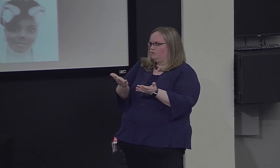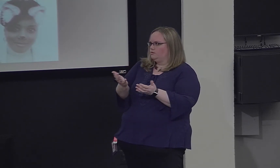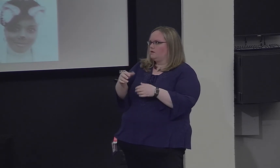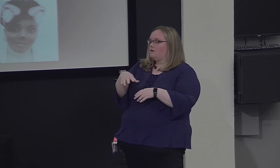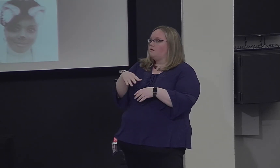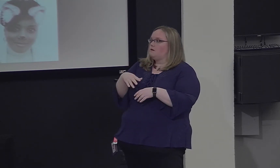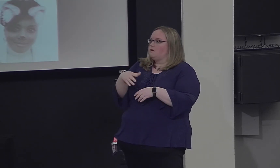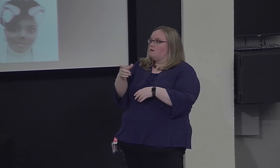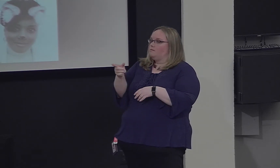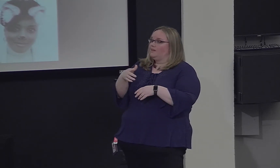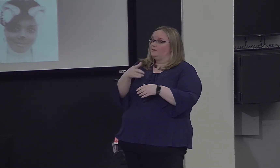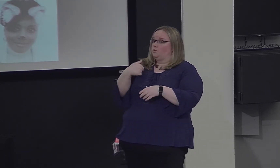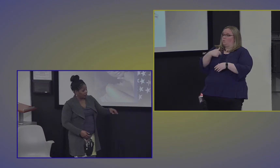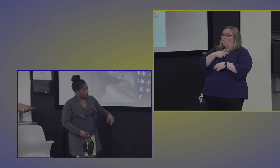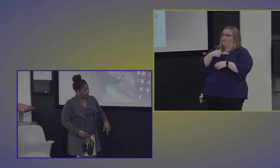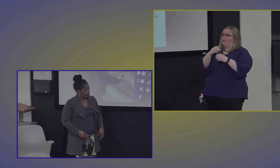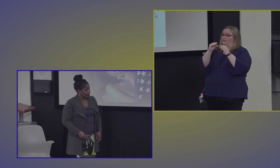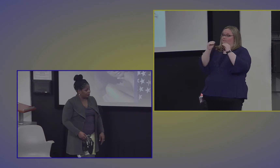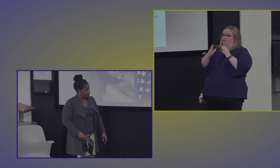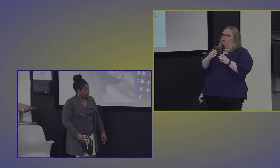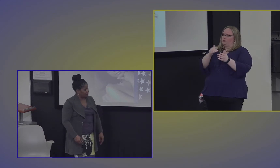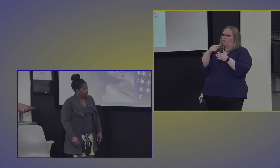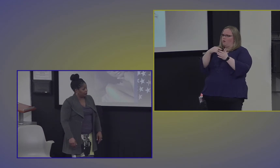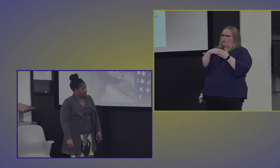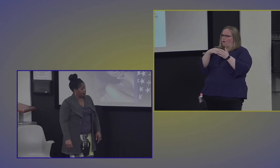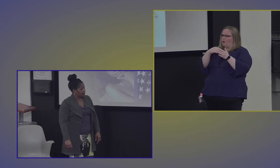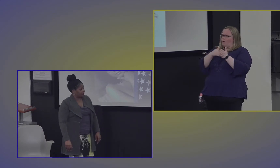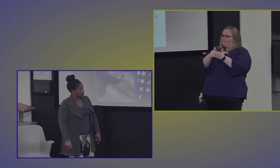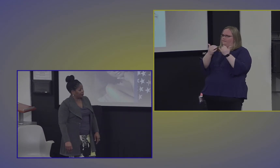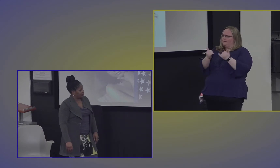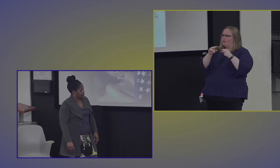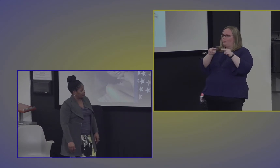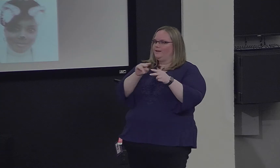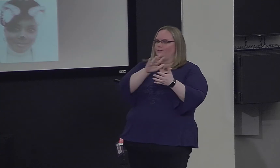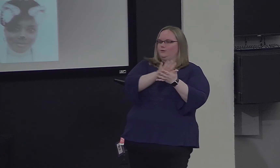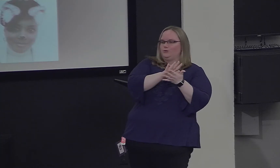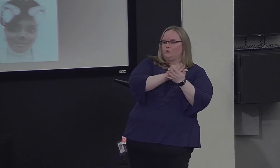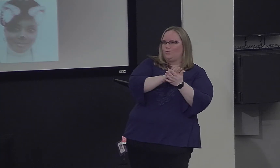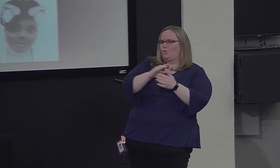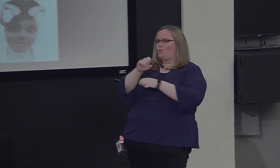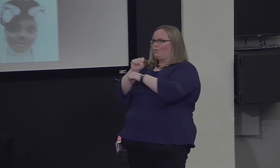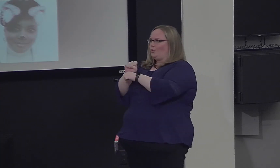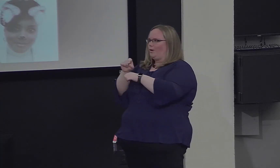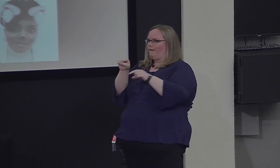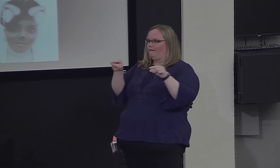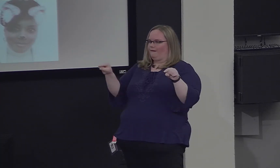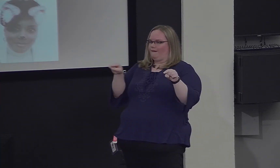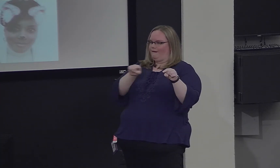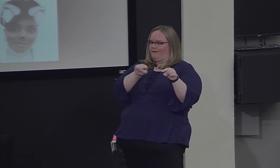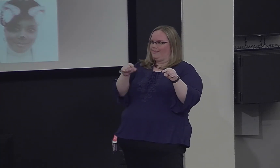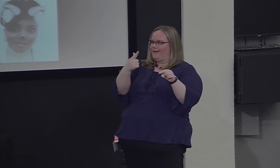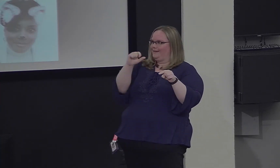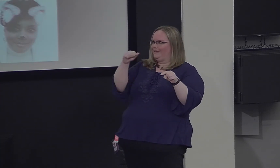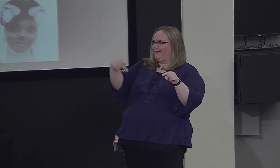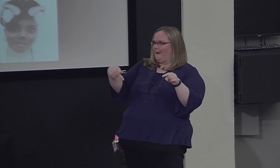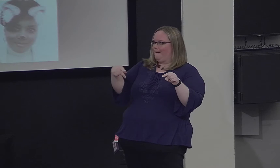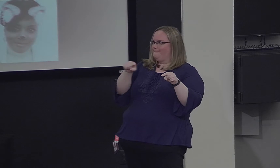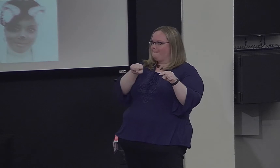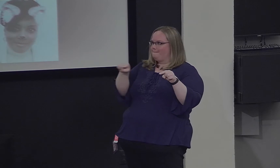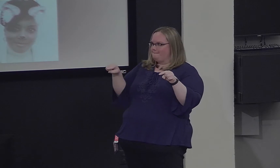Can you share what, if anything, your participants said about novel interpreters? Because we often now look at the